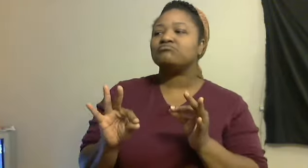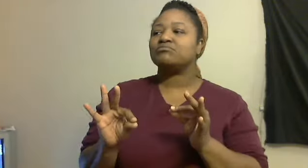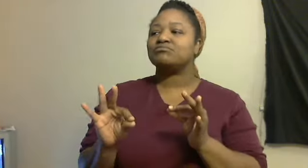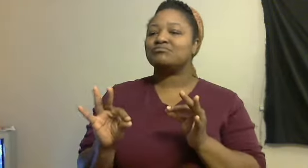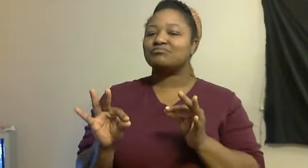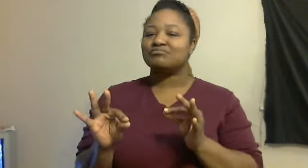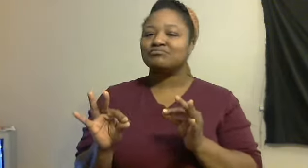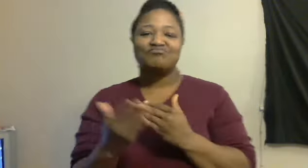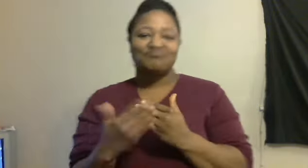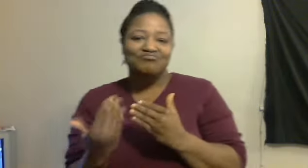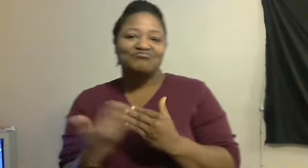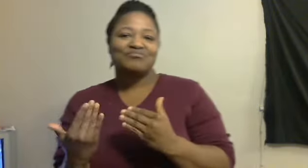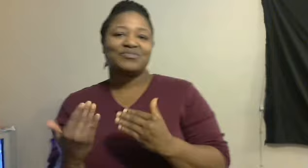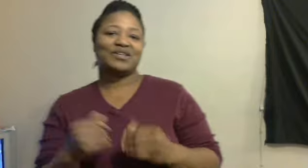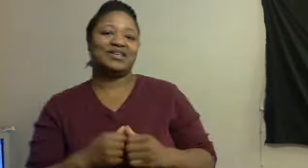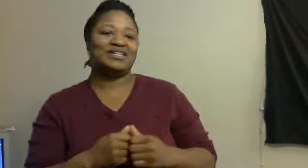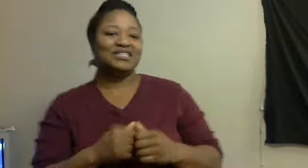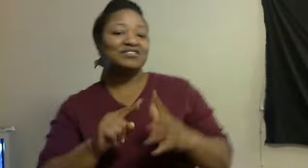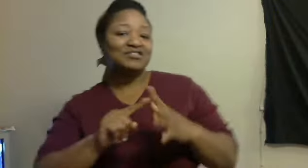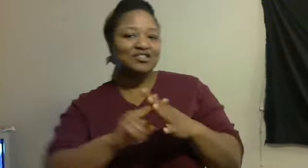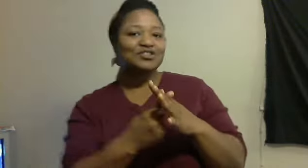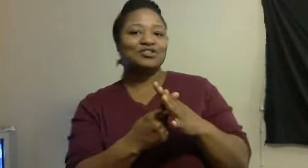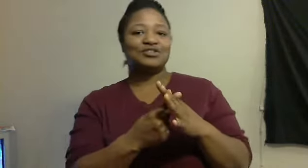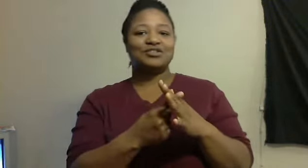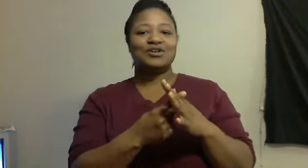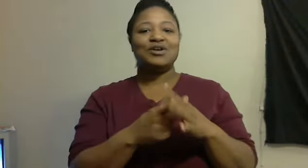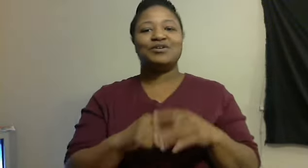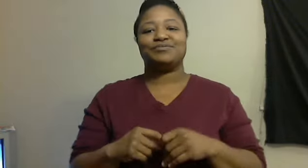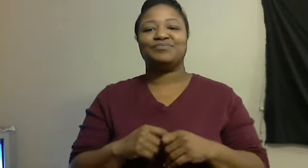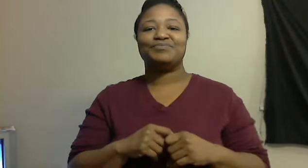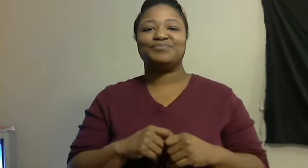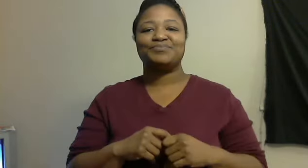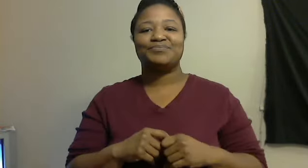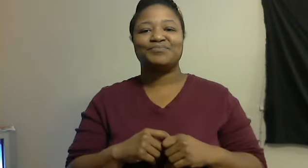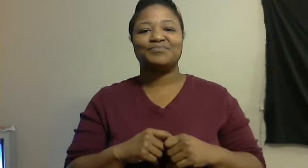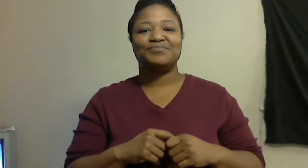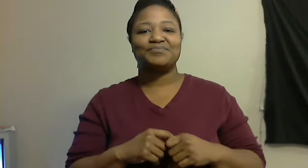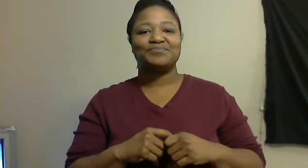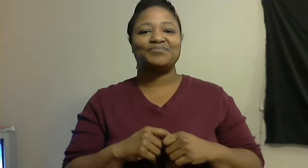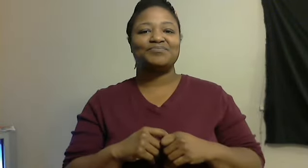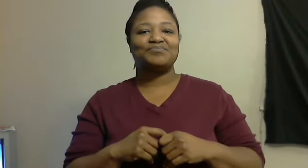say some problems. Well, let's say I start with an old classic.